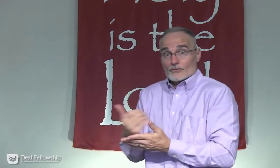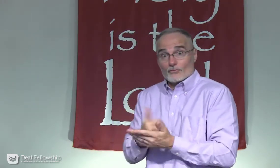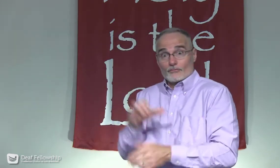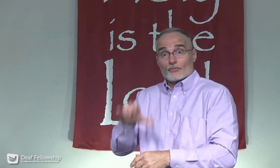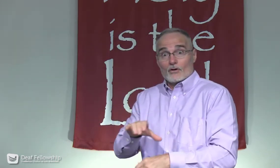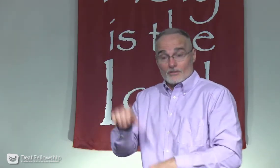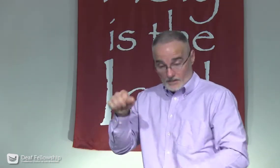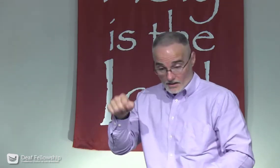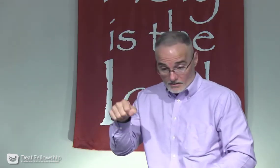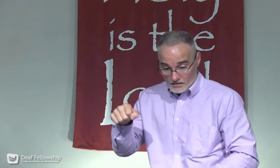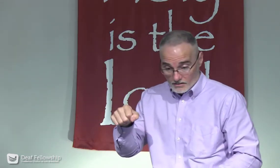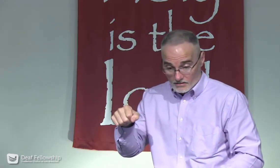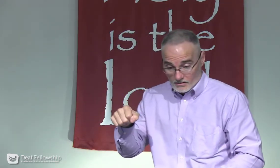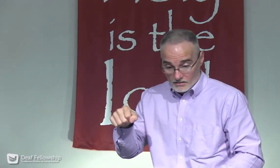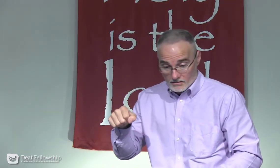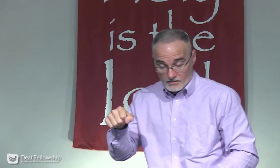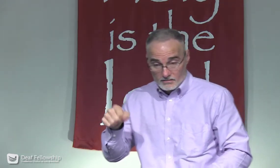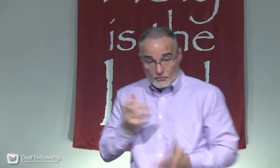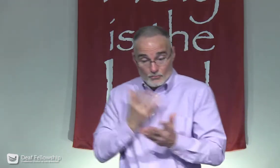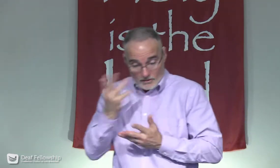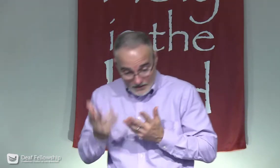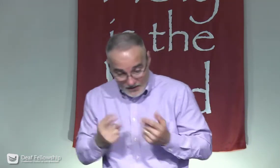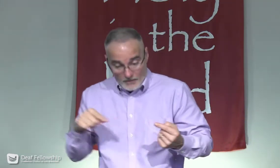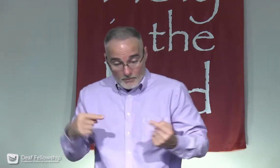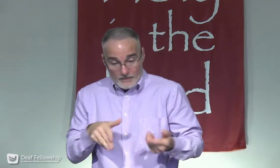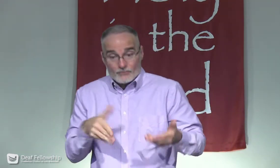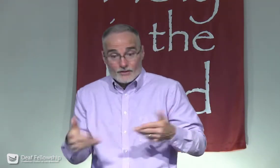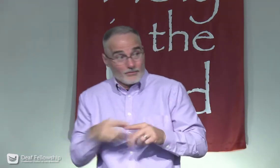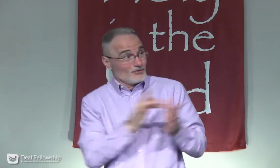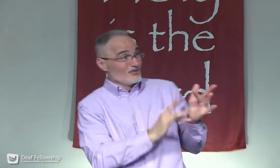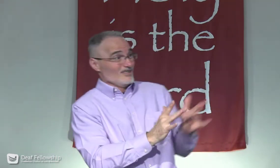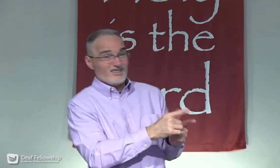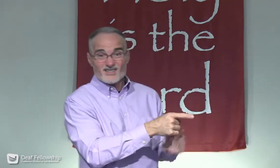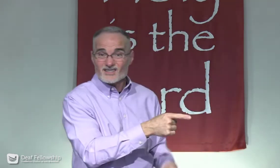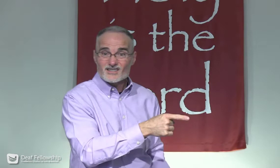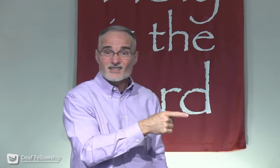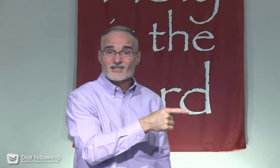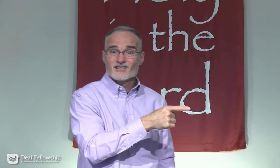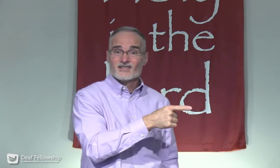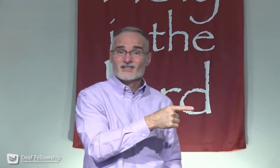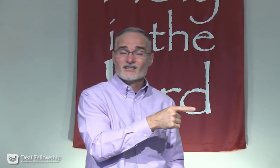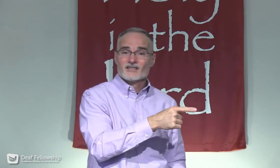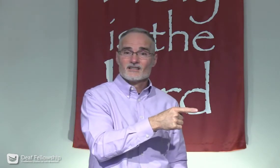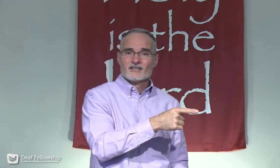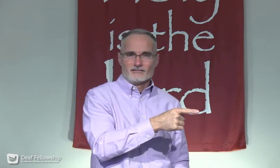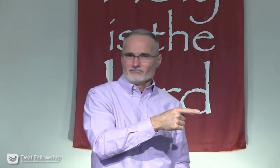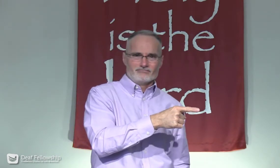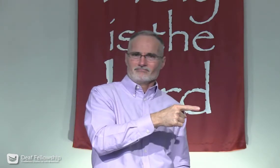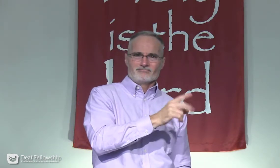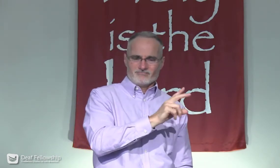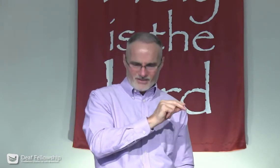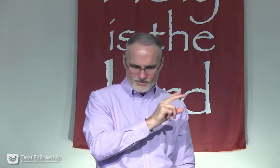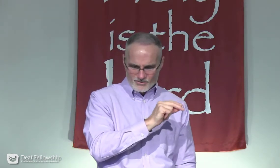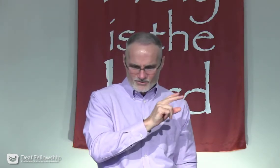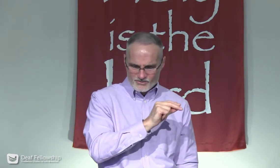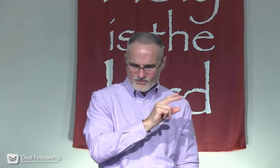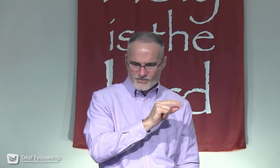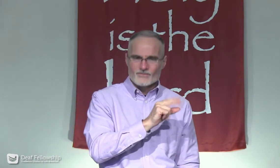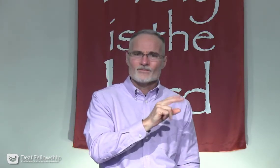didn't deserve the cross. He recognized that he himself did. He deserved that awful, painful death.